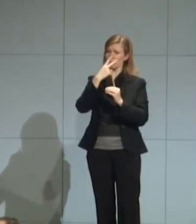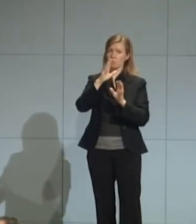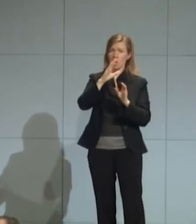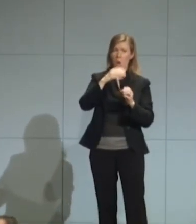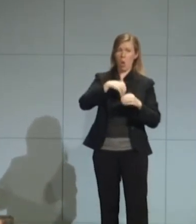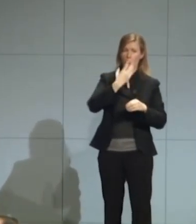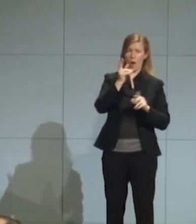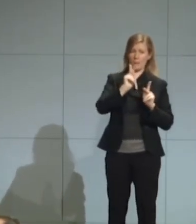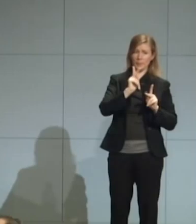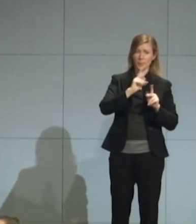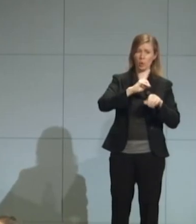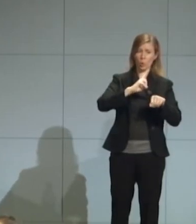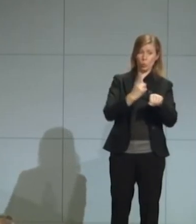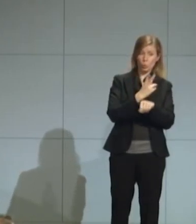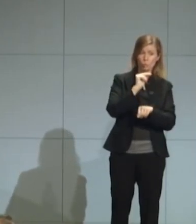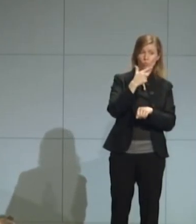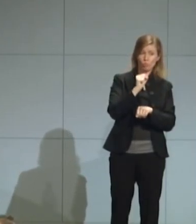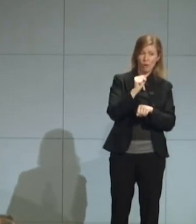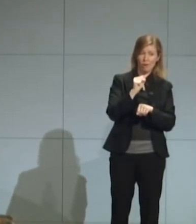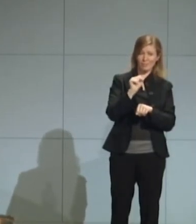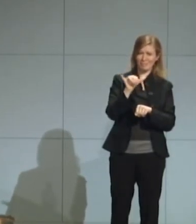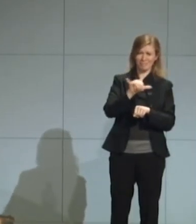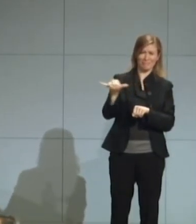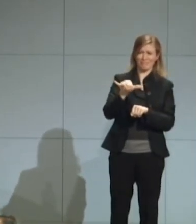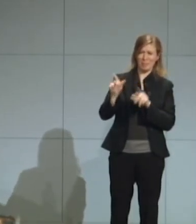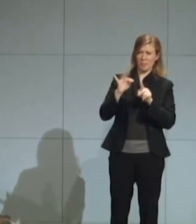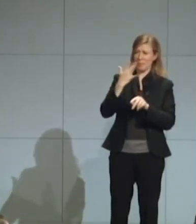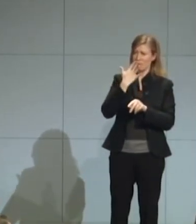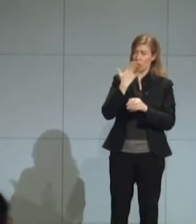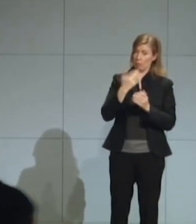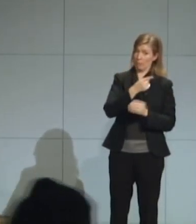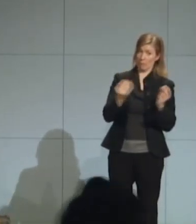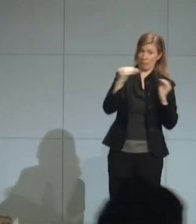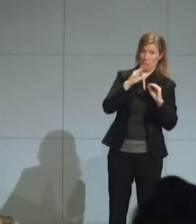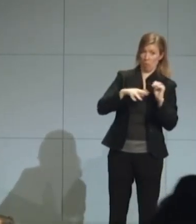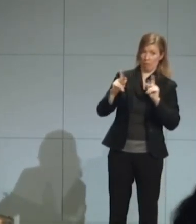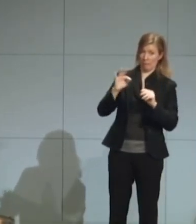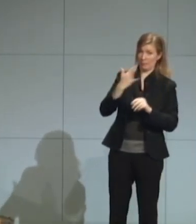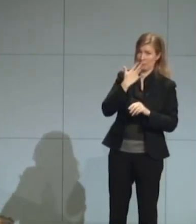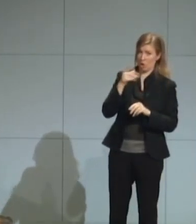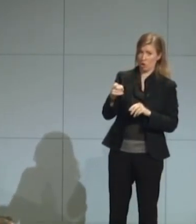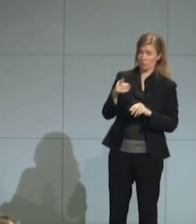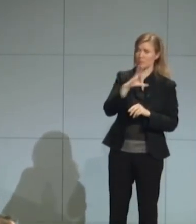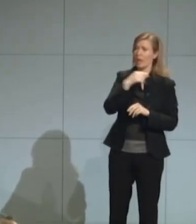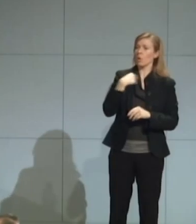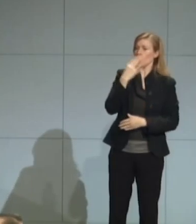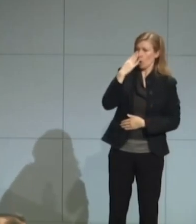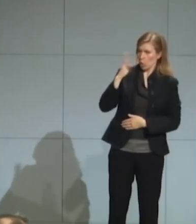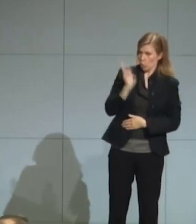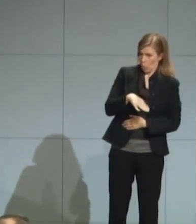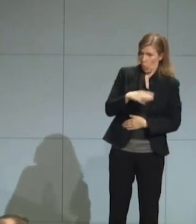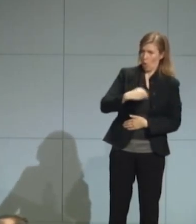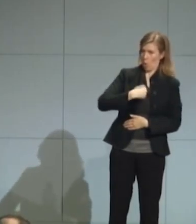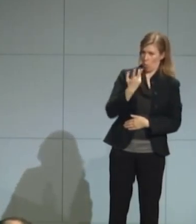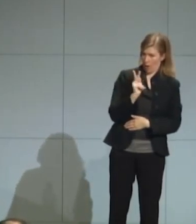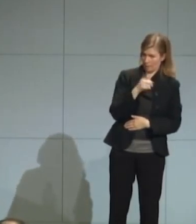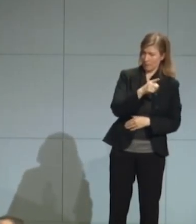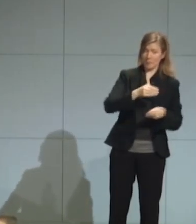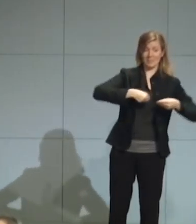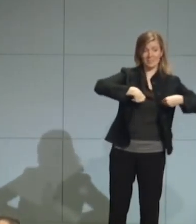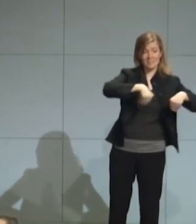built nothing yet at the time when those African civilizations first existed. So racism, as we know it, didn't